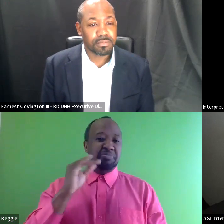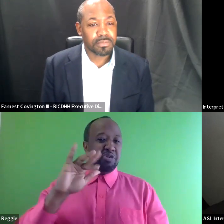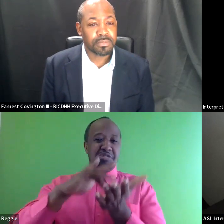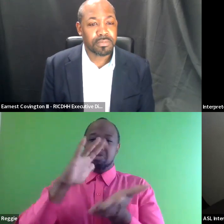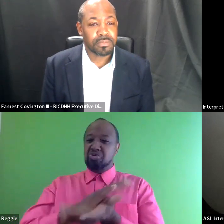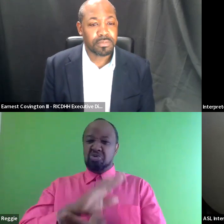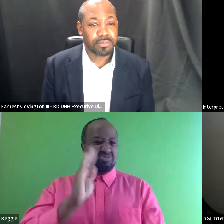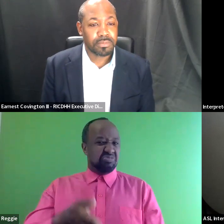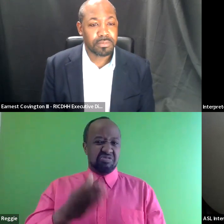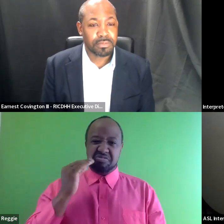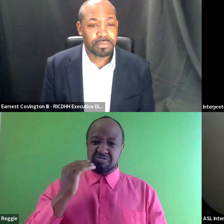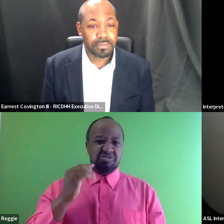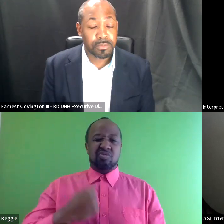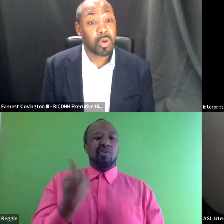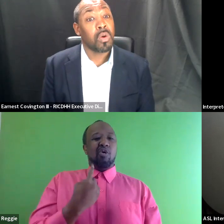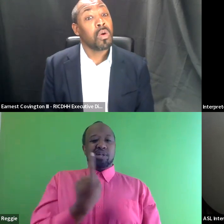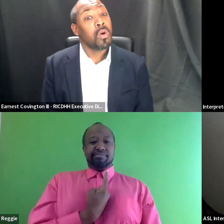All the way up from kindergarten up.